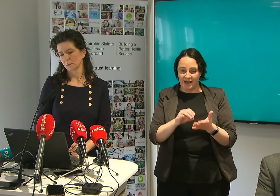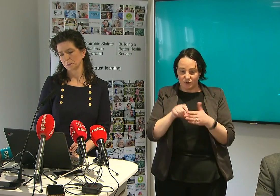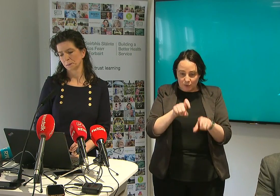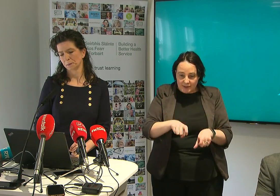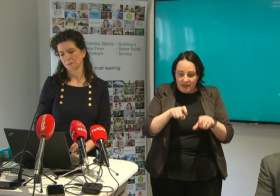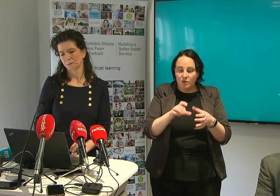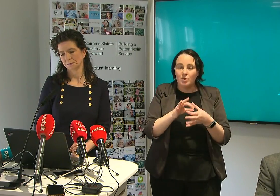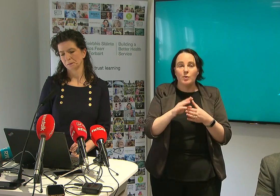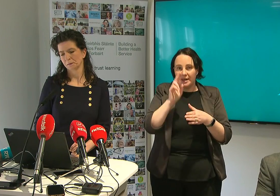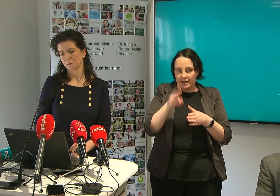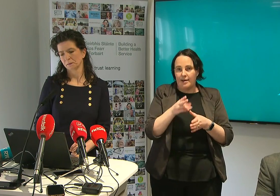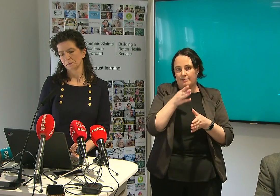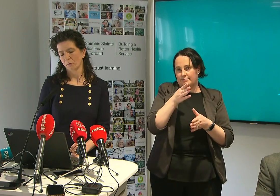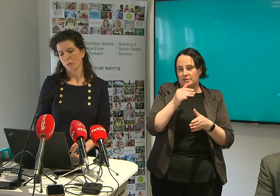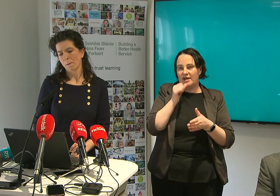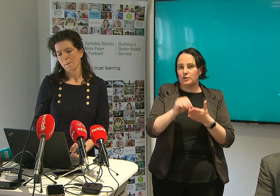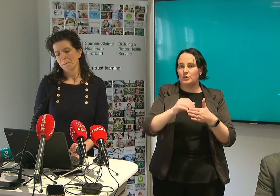activities.